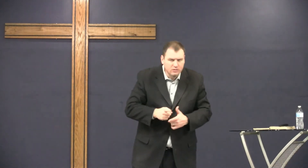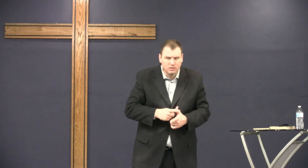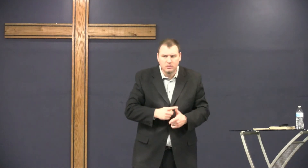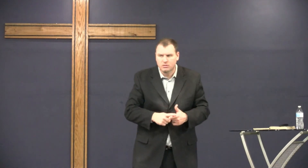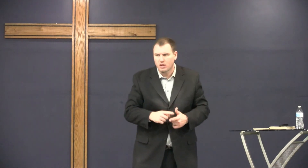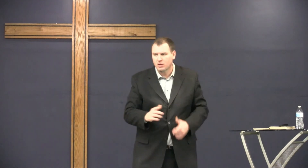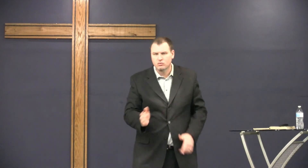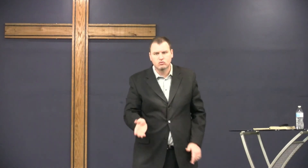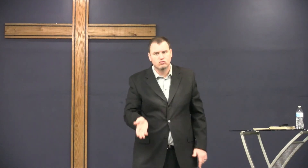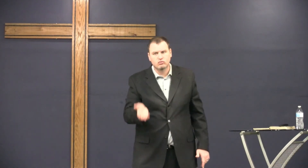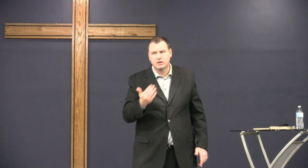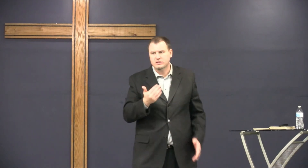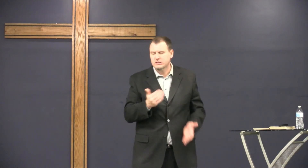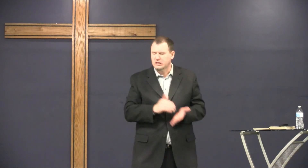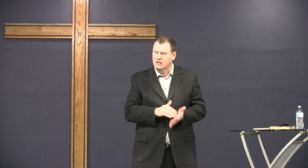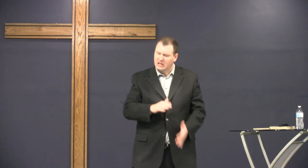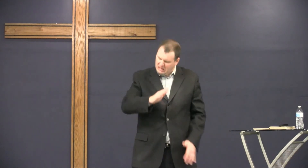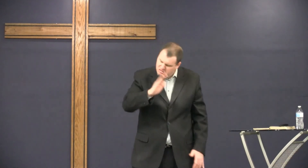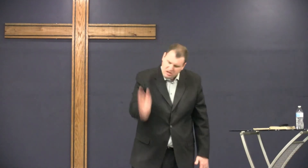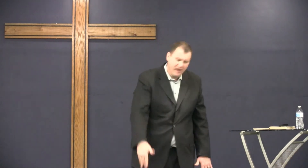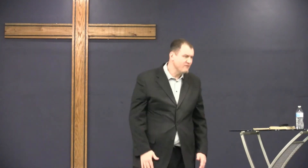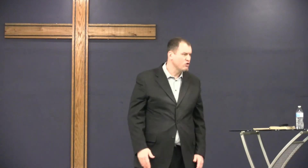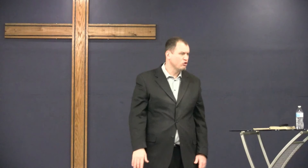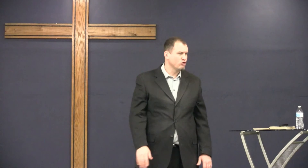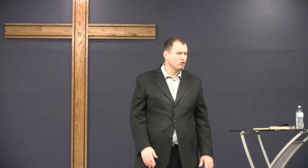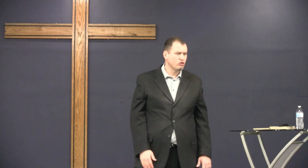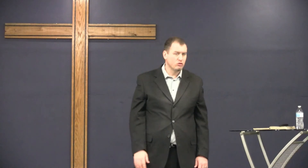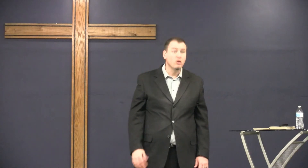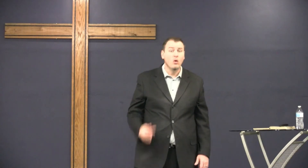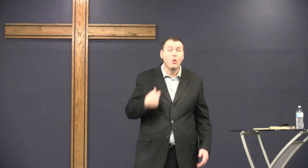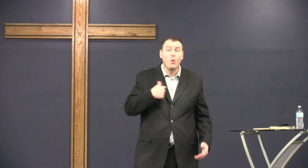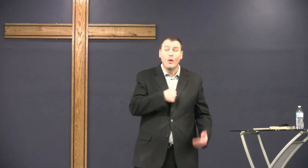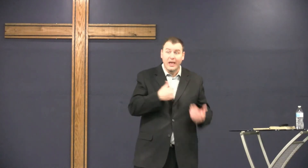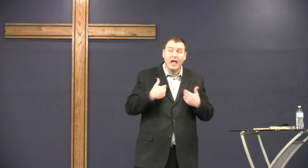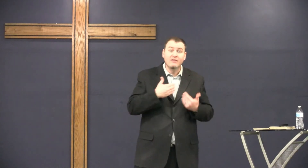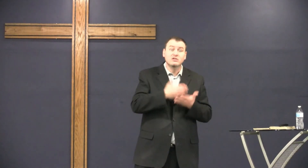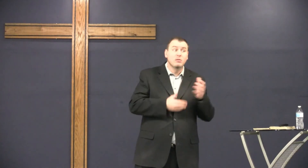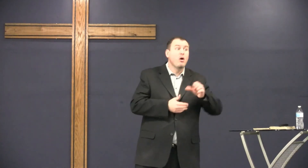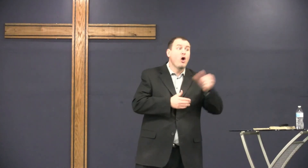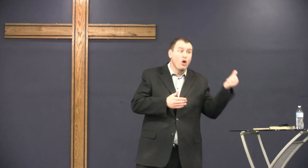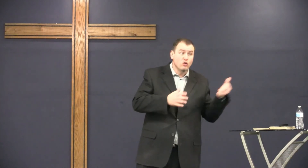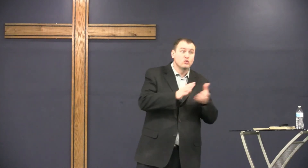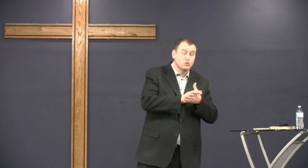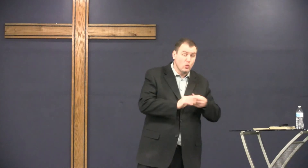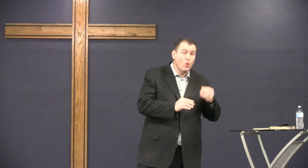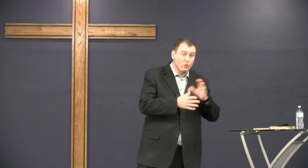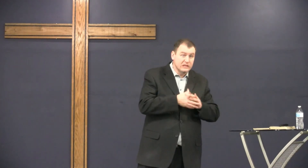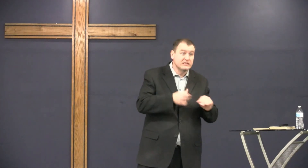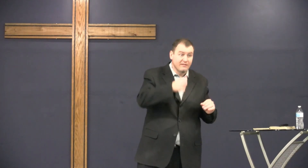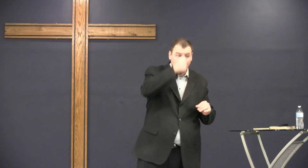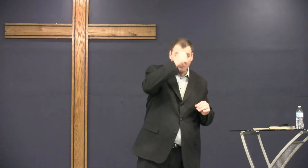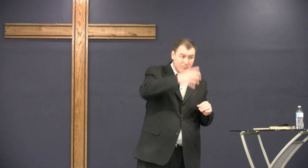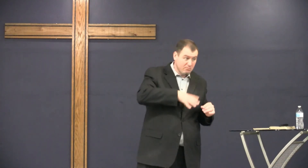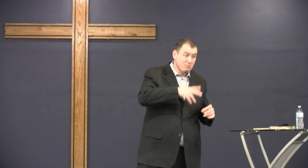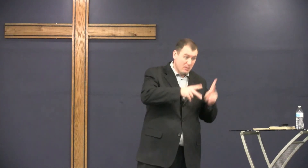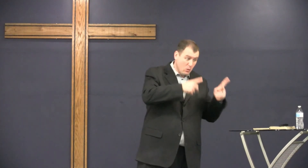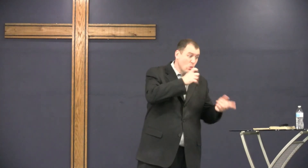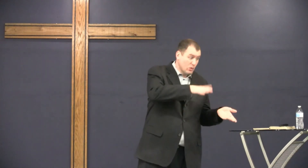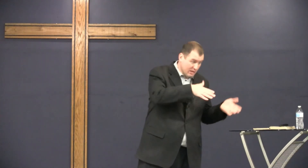3 days and then raised to life again. Never. There are some other stories of